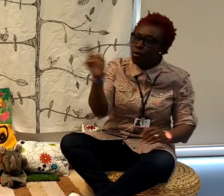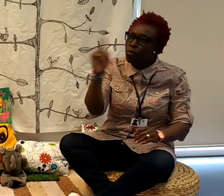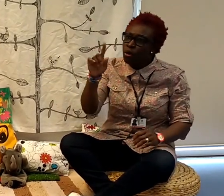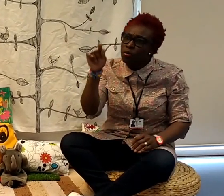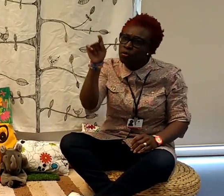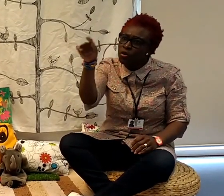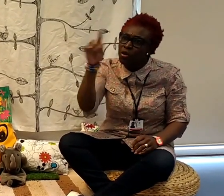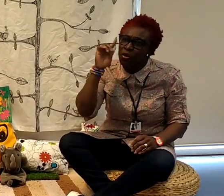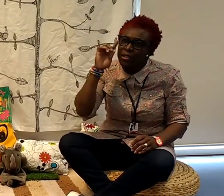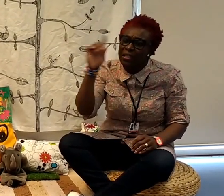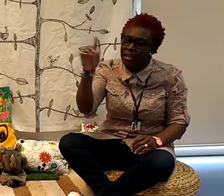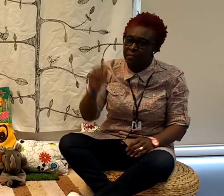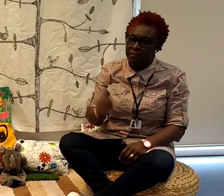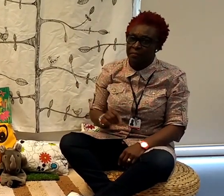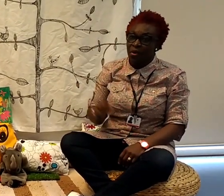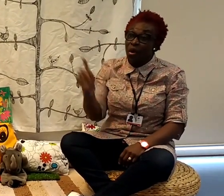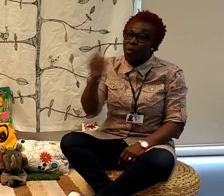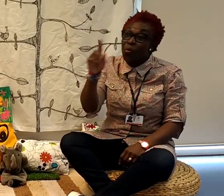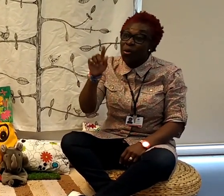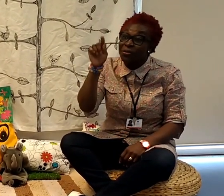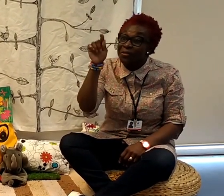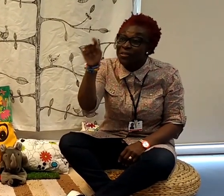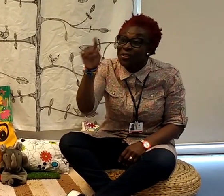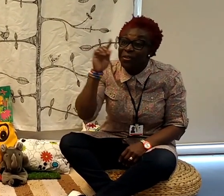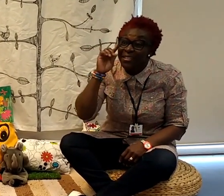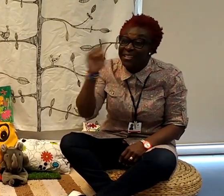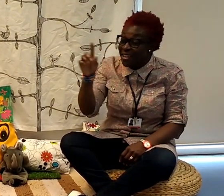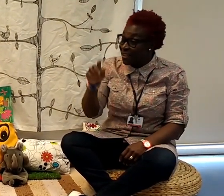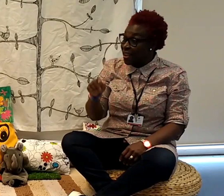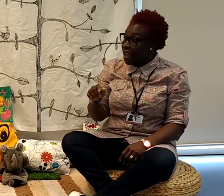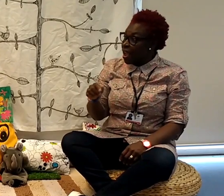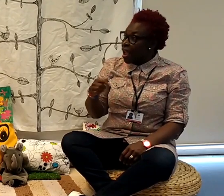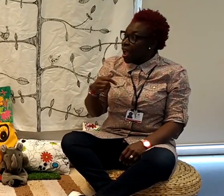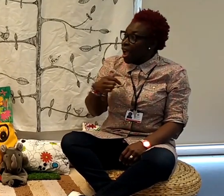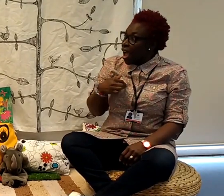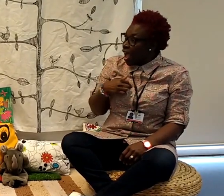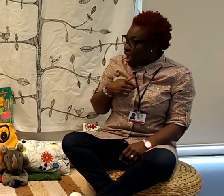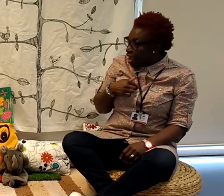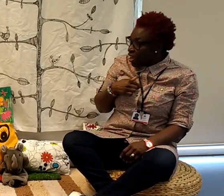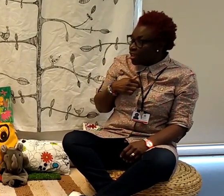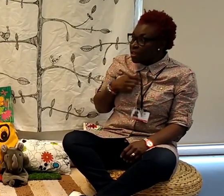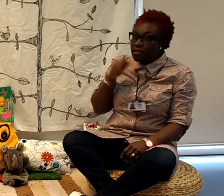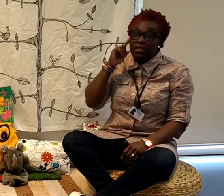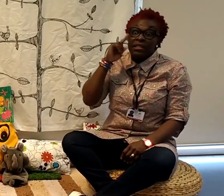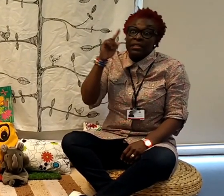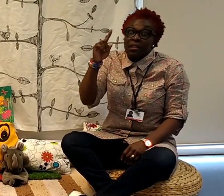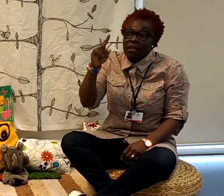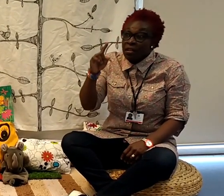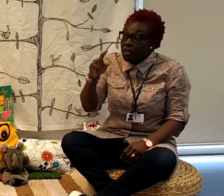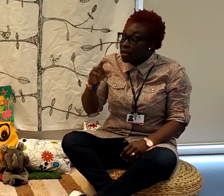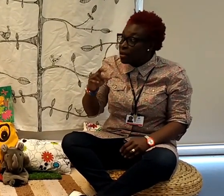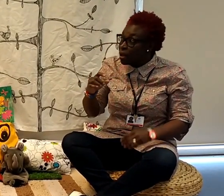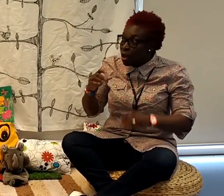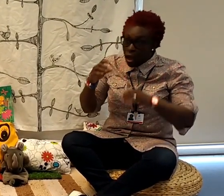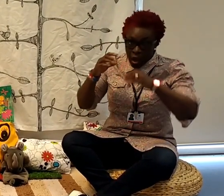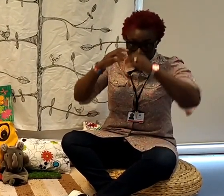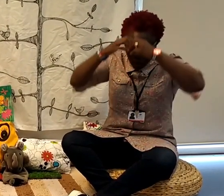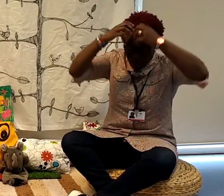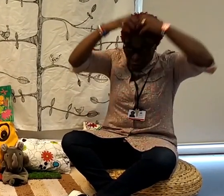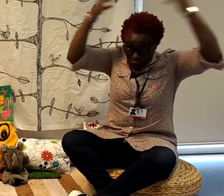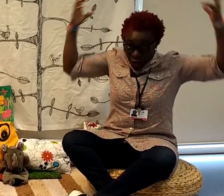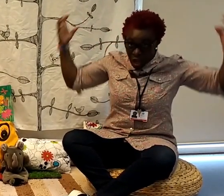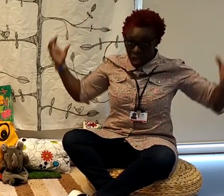Walking through the jungle, what do you see? What do you see? I see